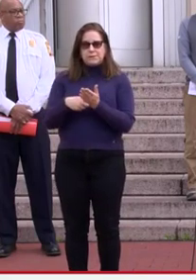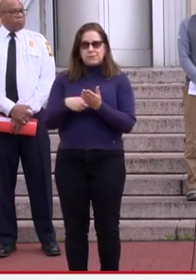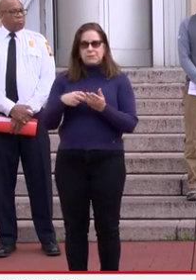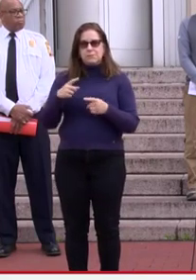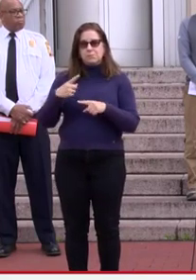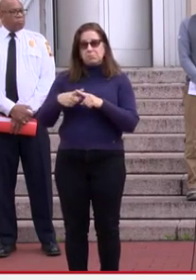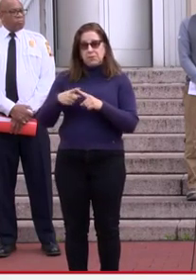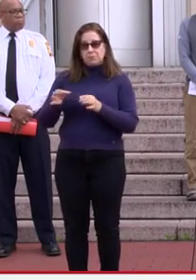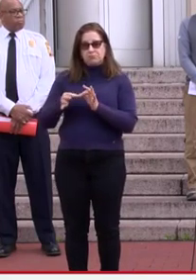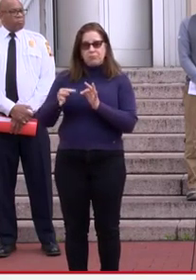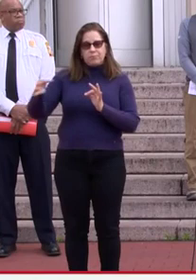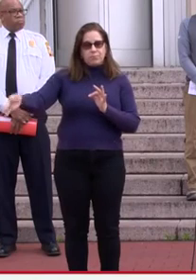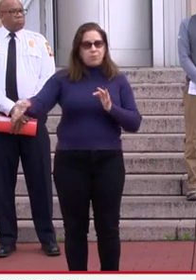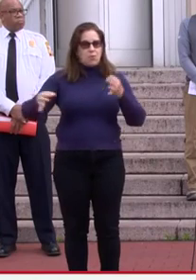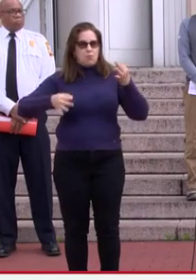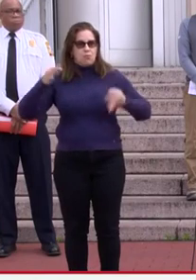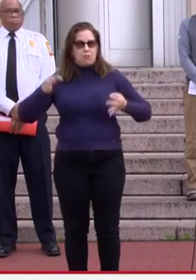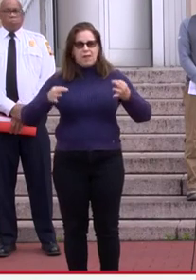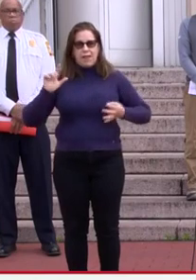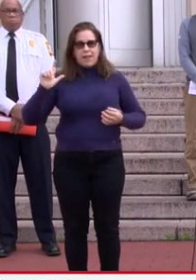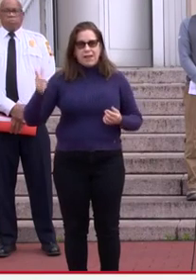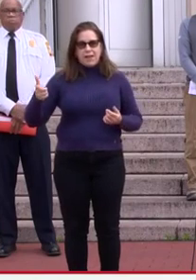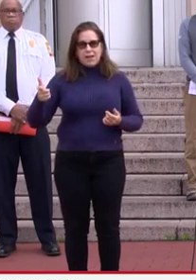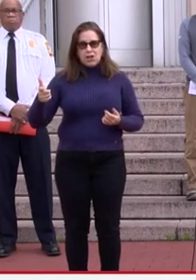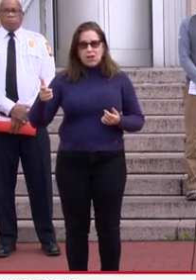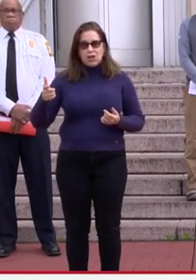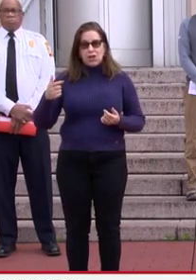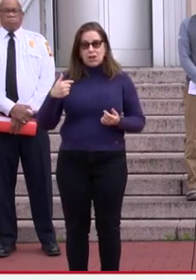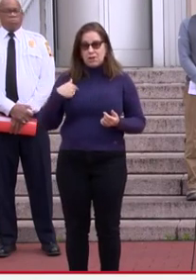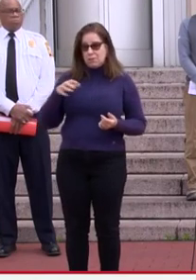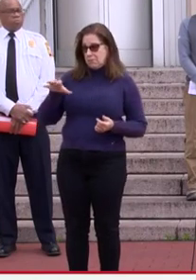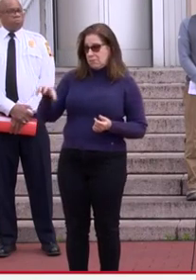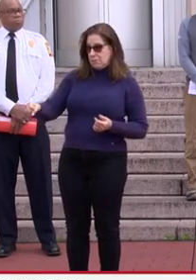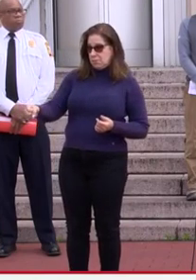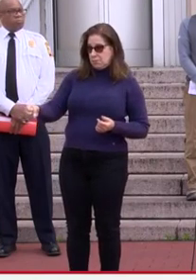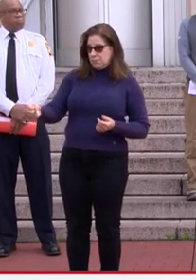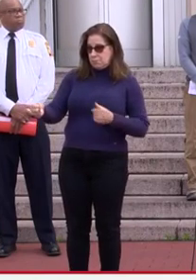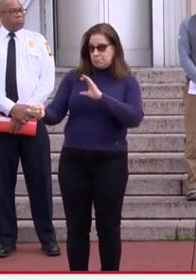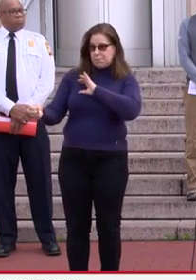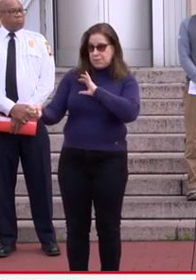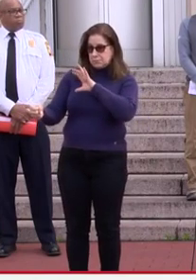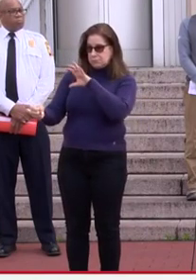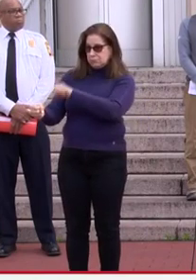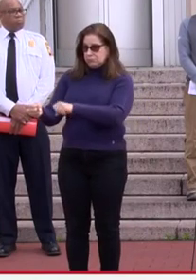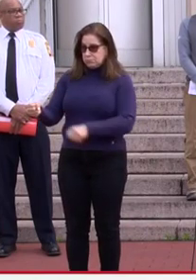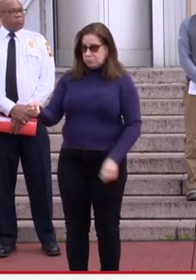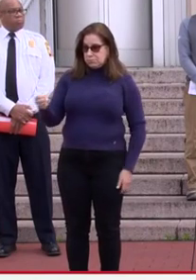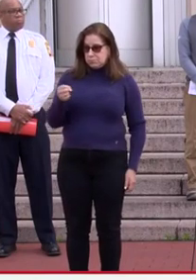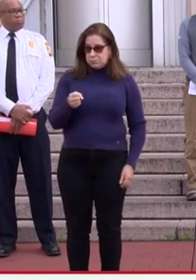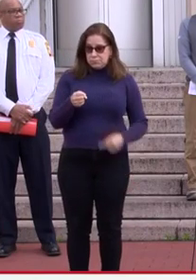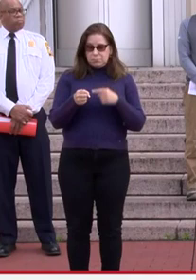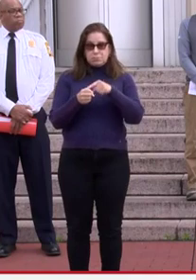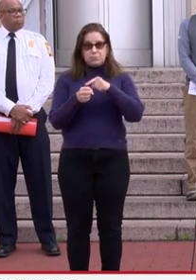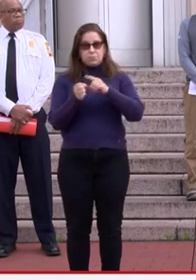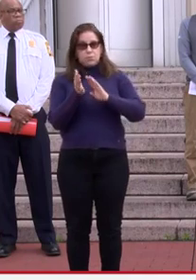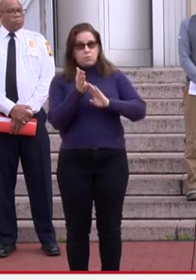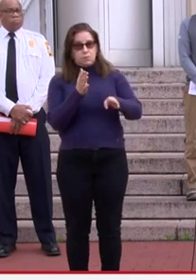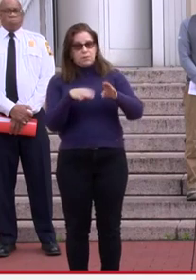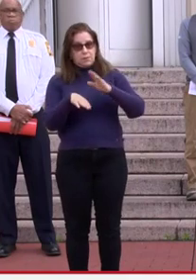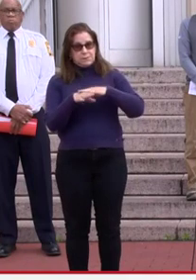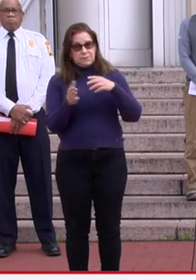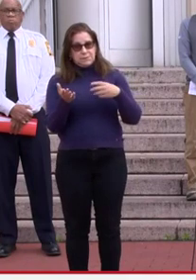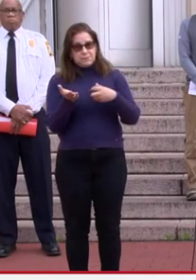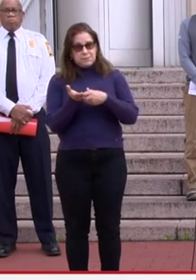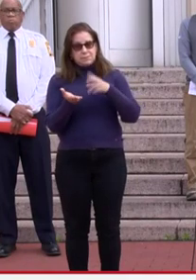it's important that you know when a person is arrested and released on citation, they sign a notice to appear at court at a subsequent